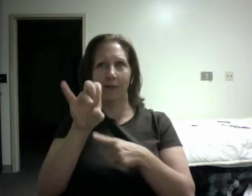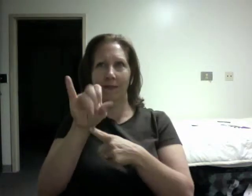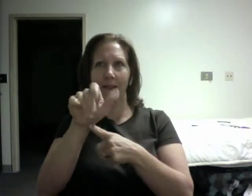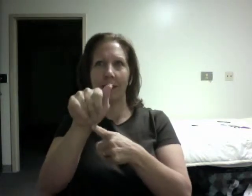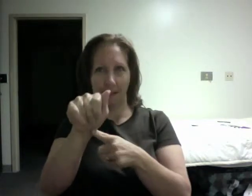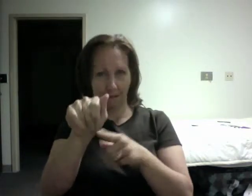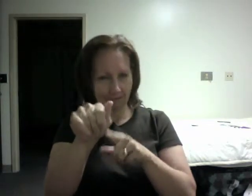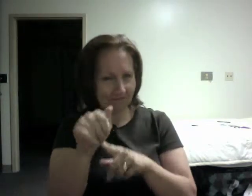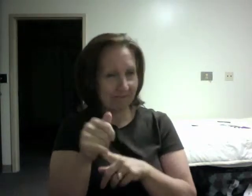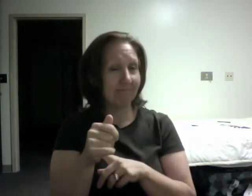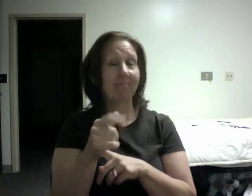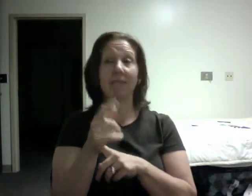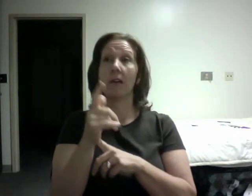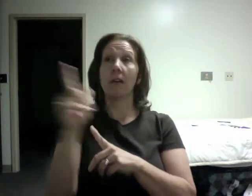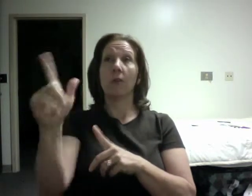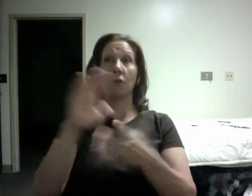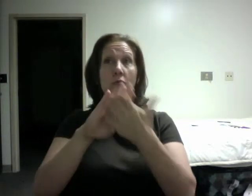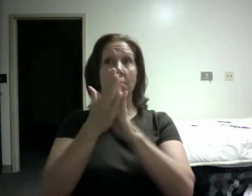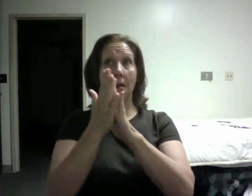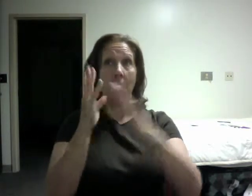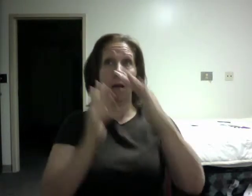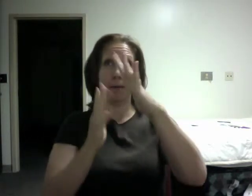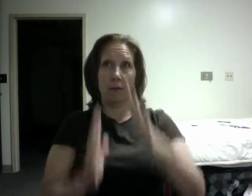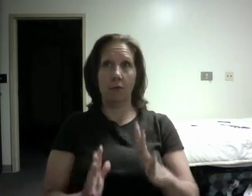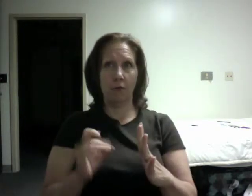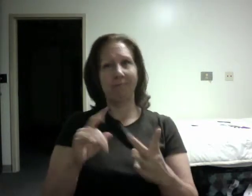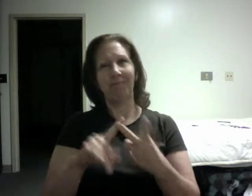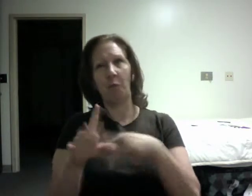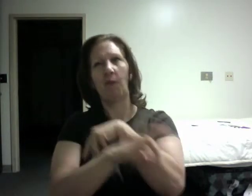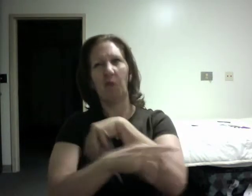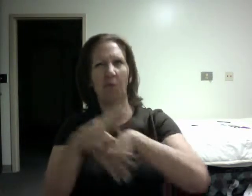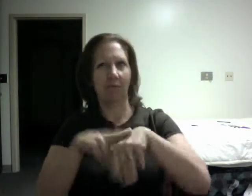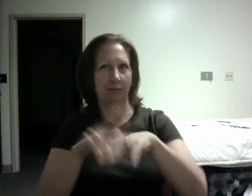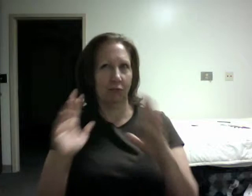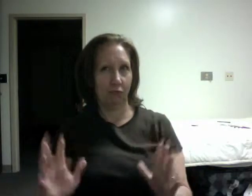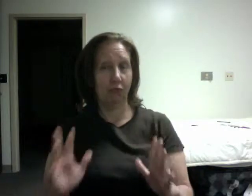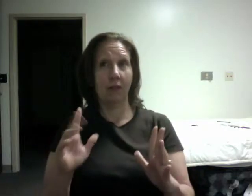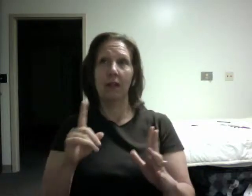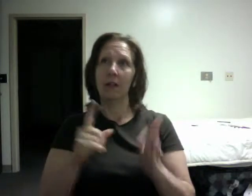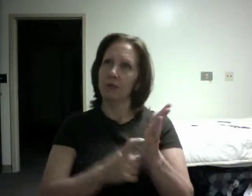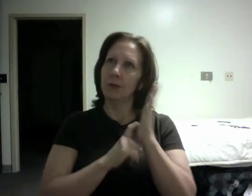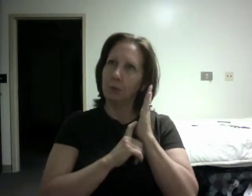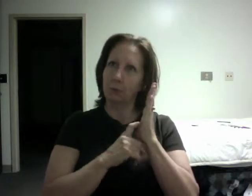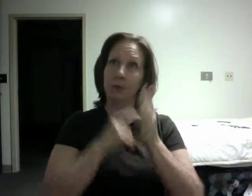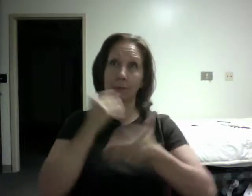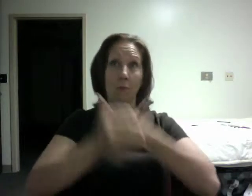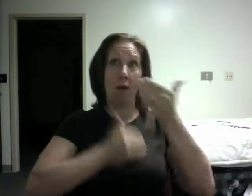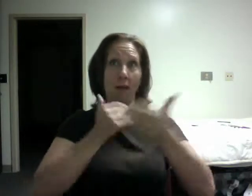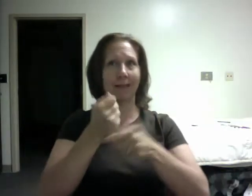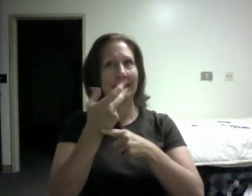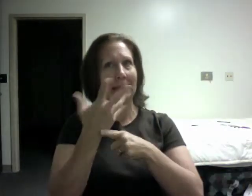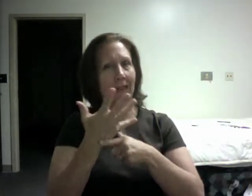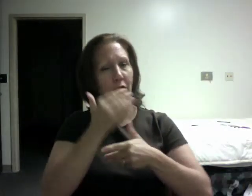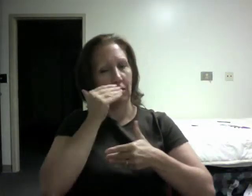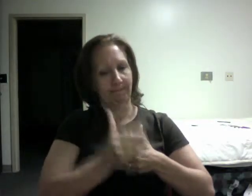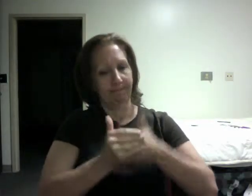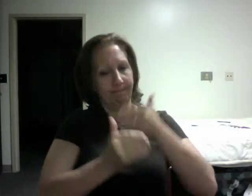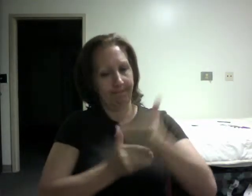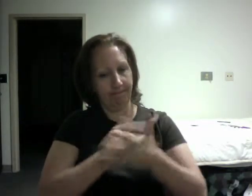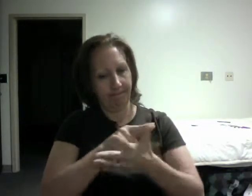become an immigrant or foreign national, you must go through a multi-step process. 1.